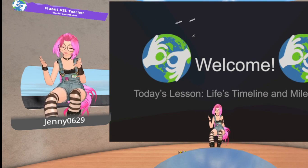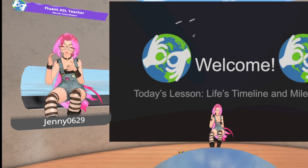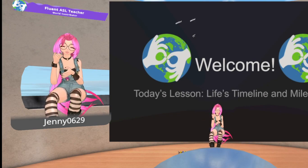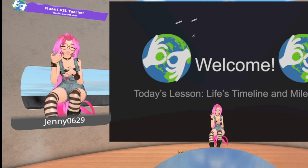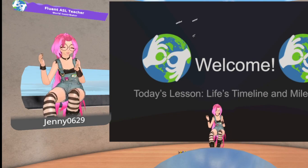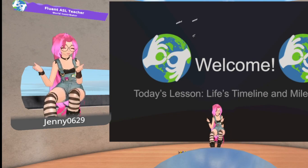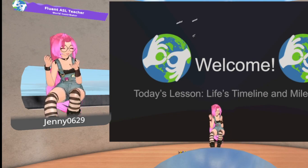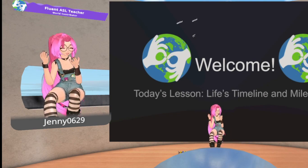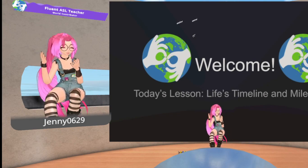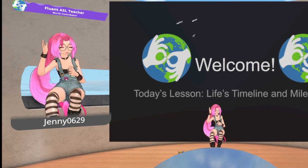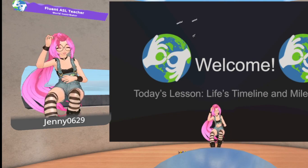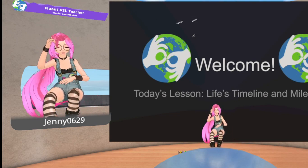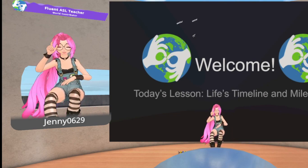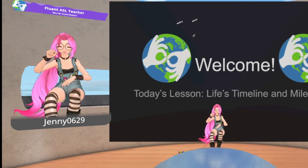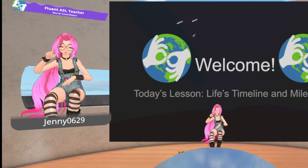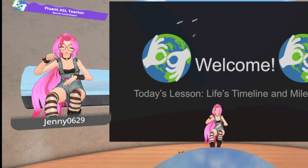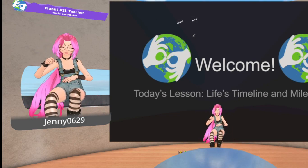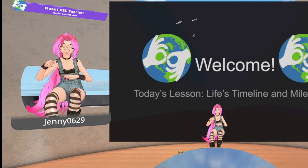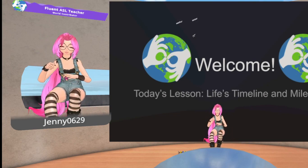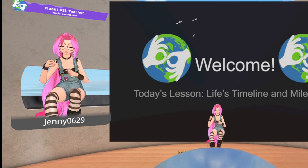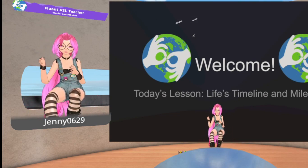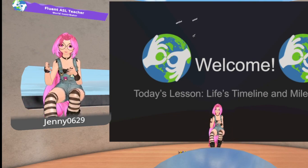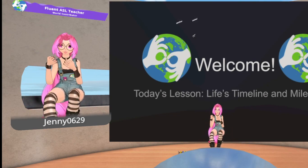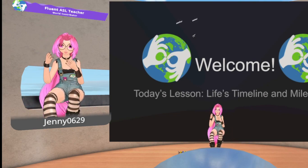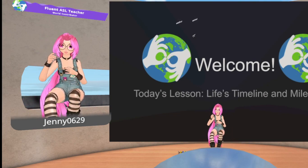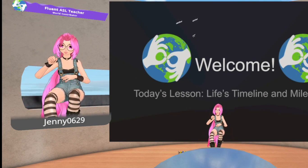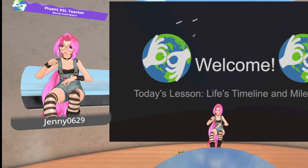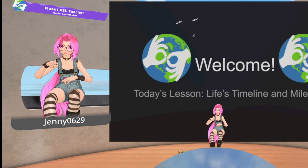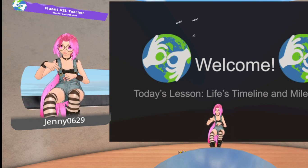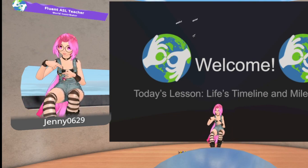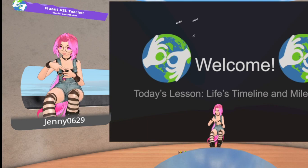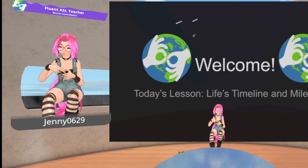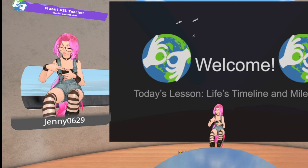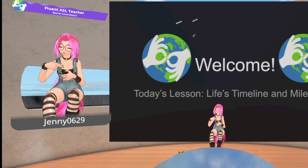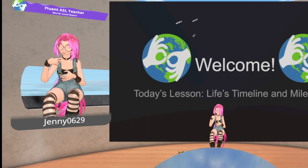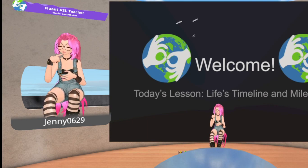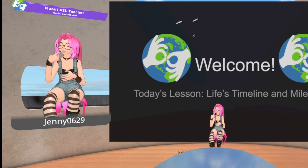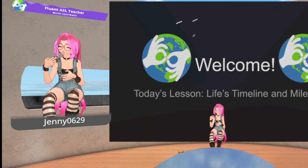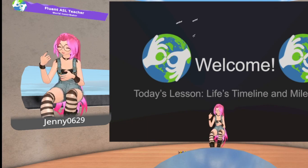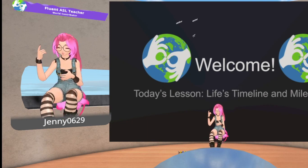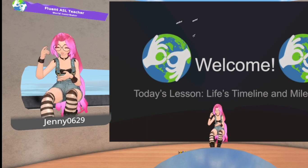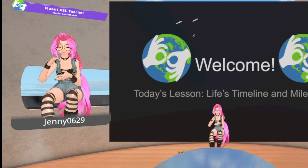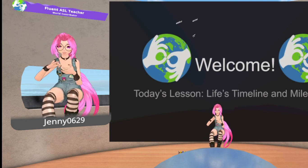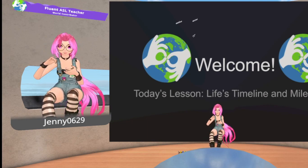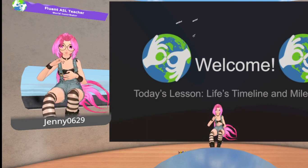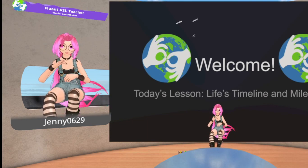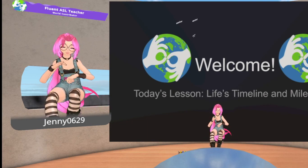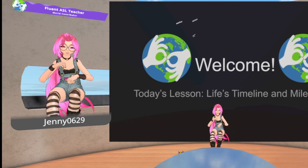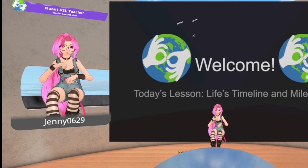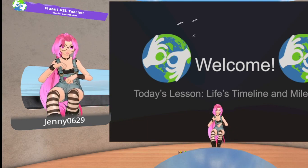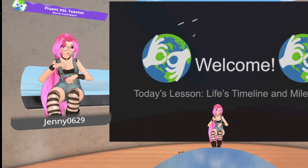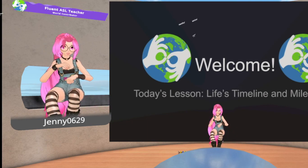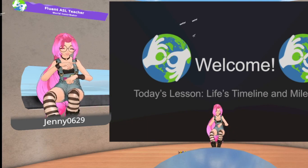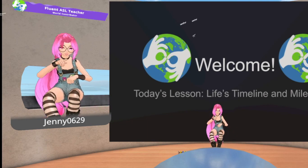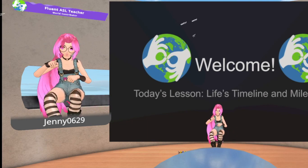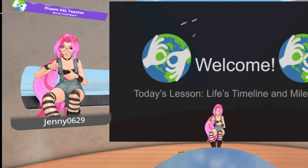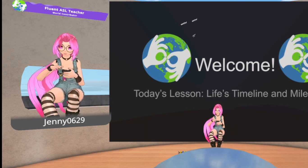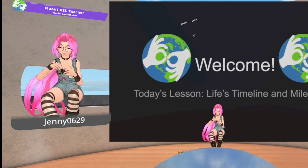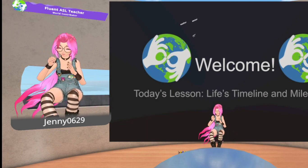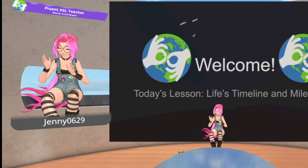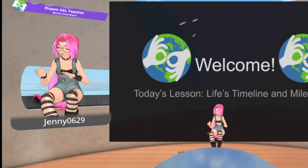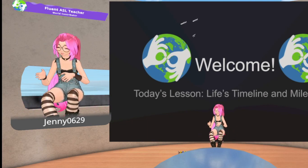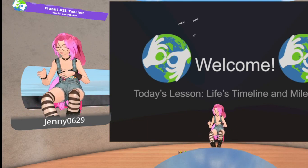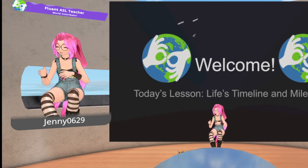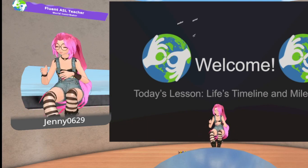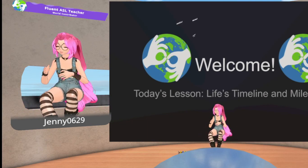be encouraging mistakes and encouraging silly questions and encouraging you to step up and speak up when you're confused. And that's